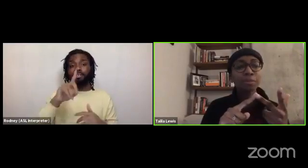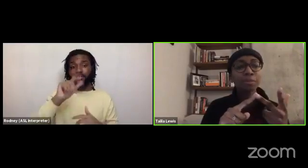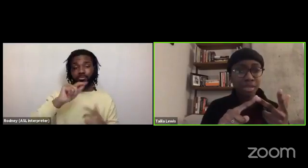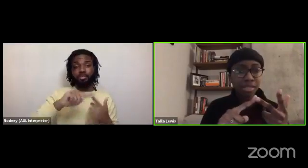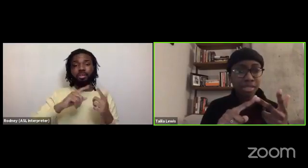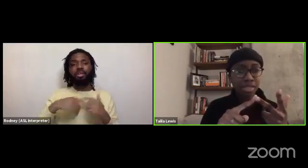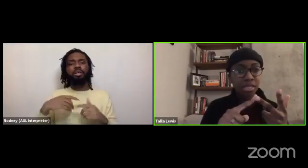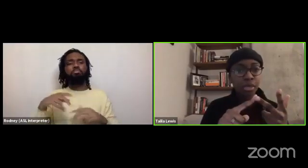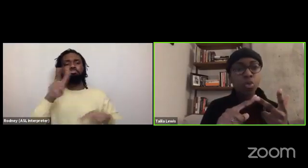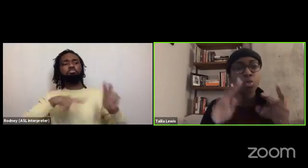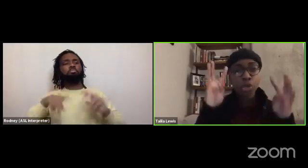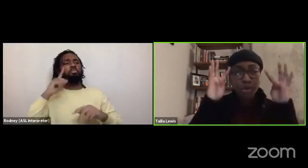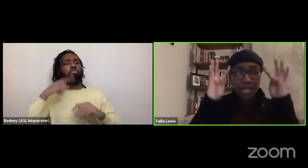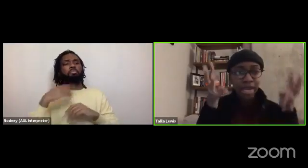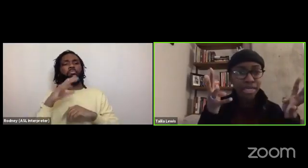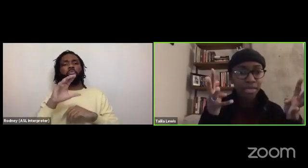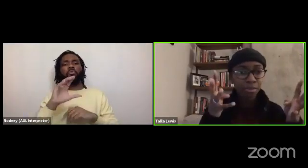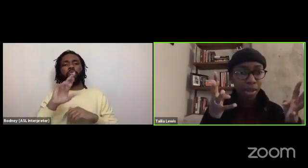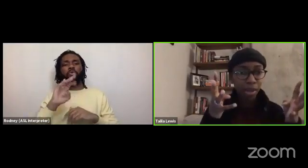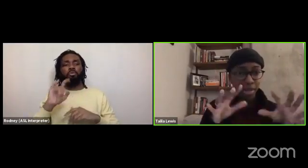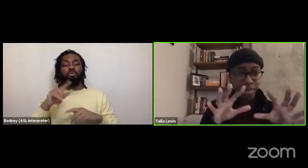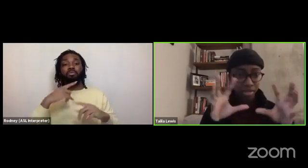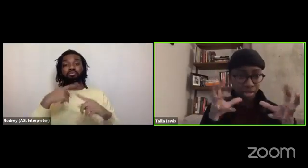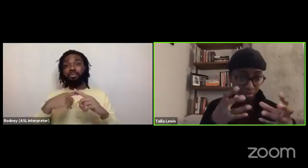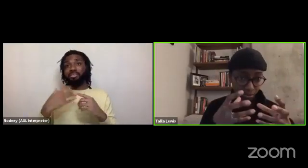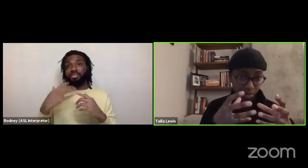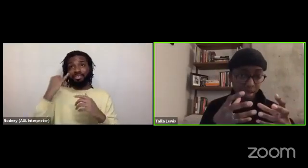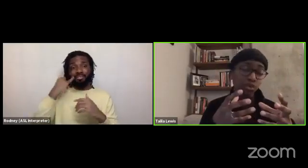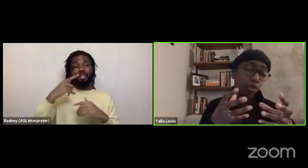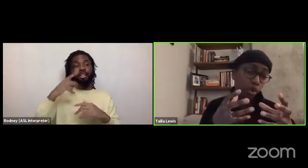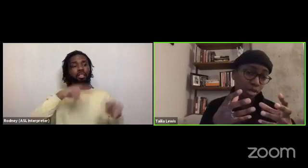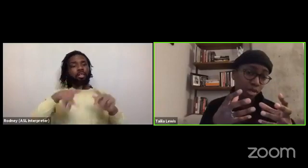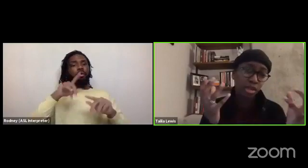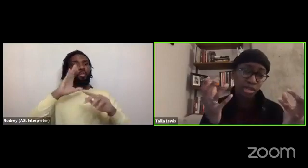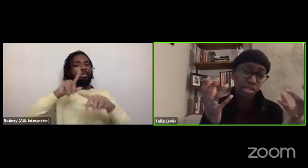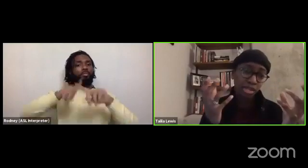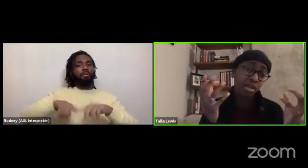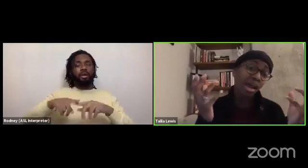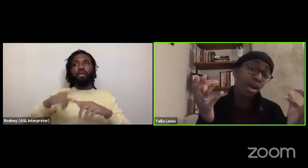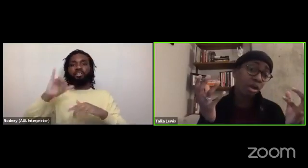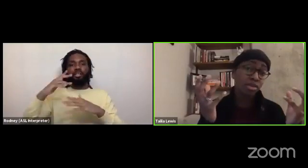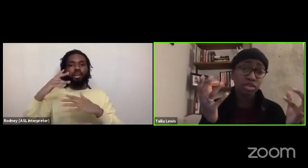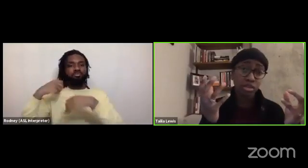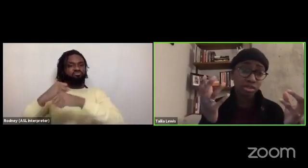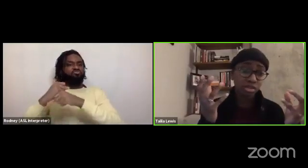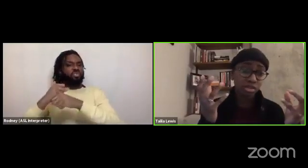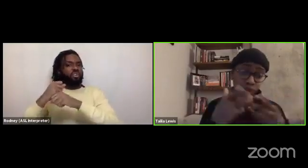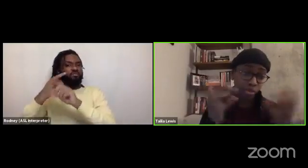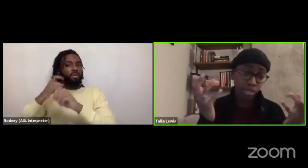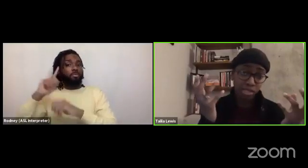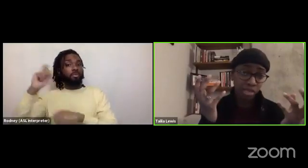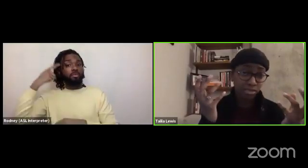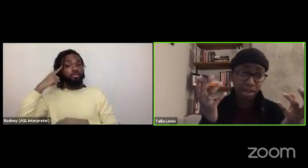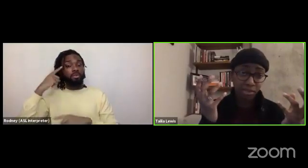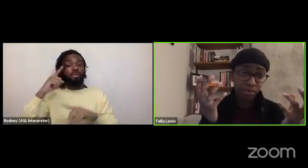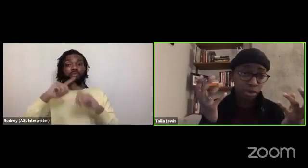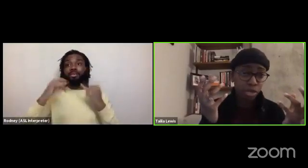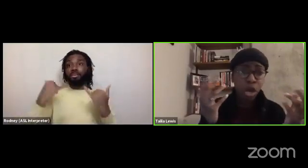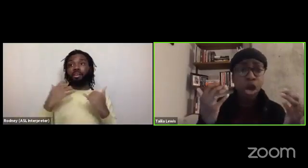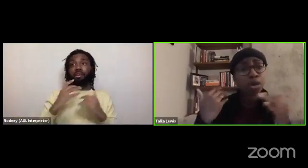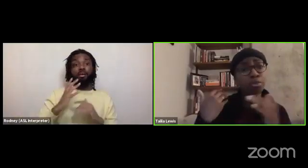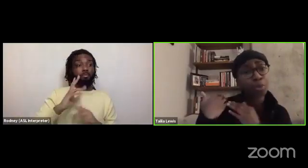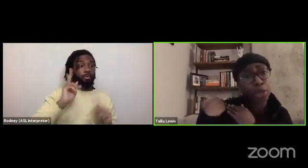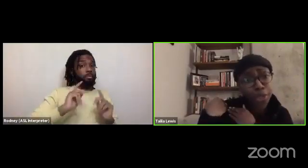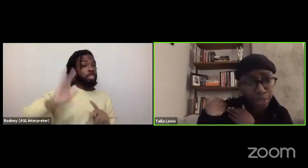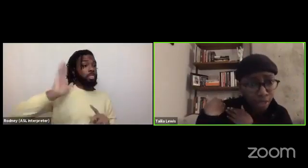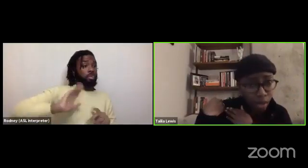and dependency were created by the government. And of course, they said now all these formerly enslaved Black folks